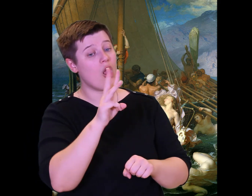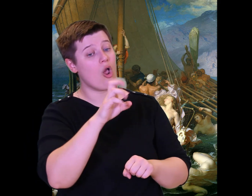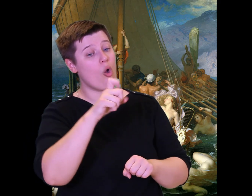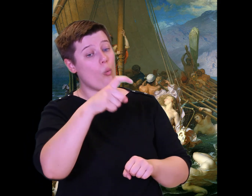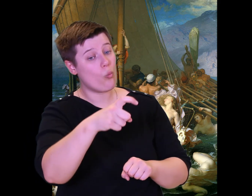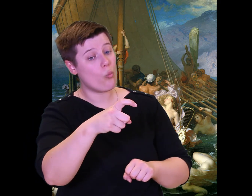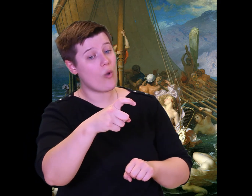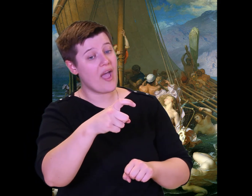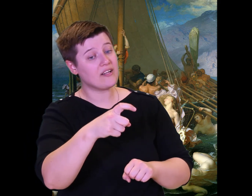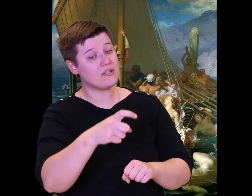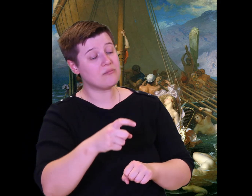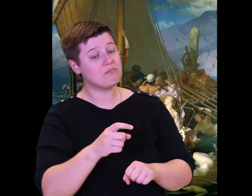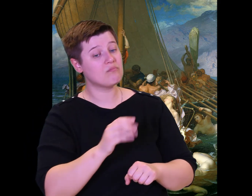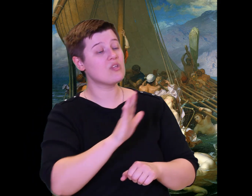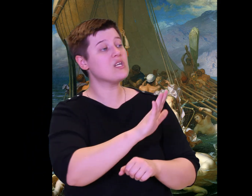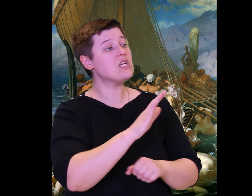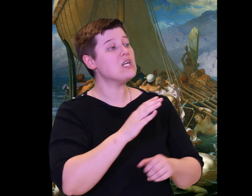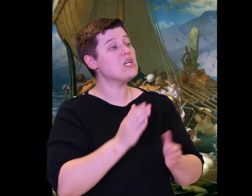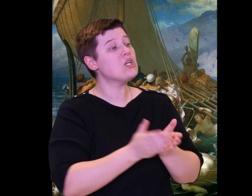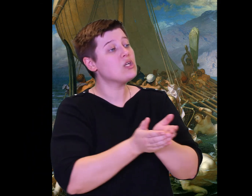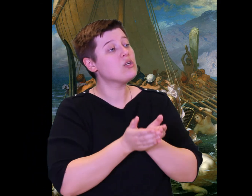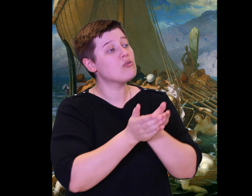the sun went down.